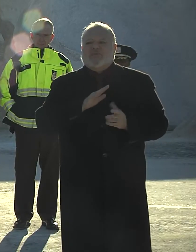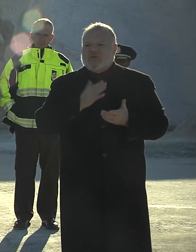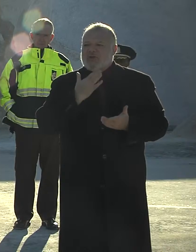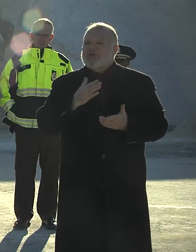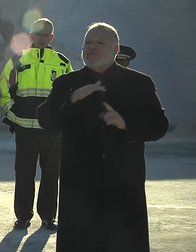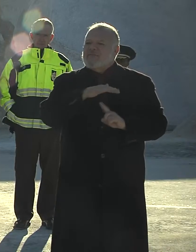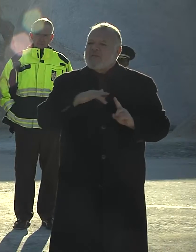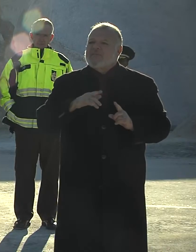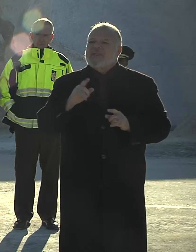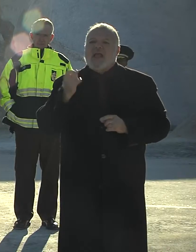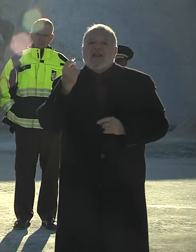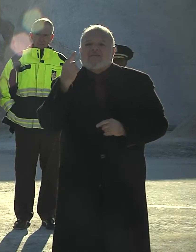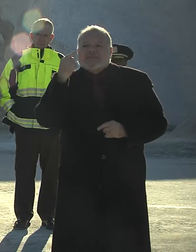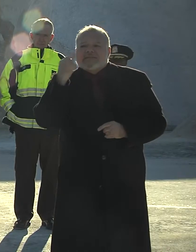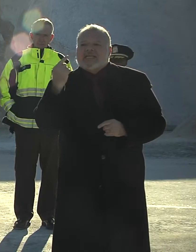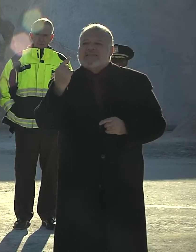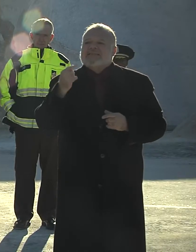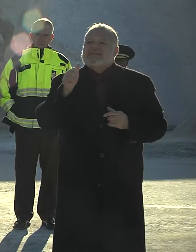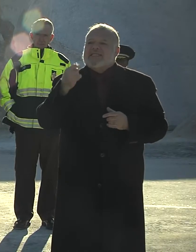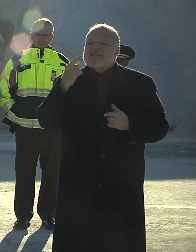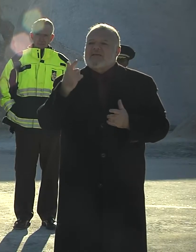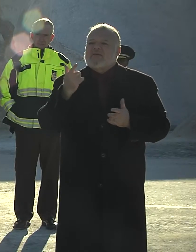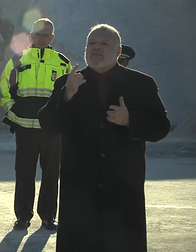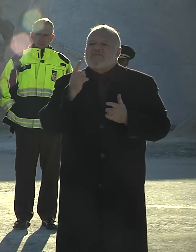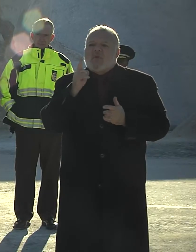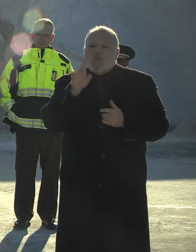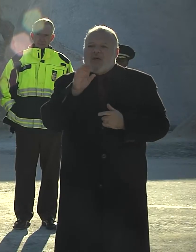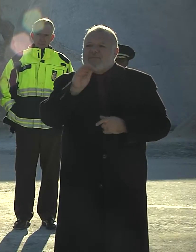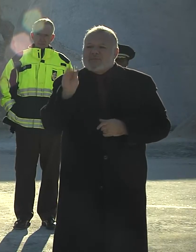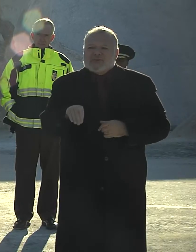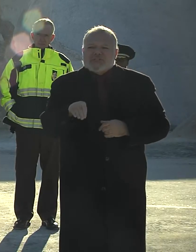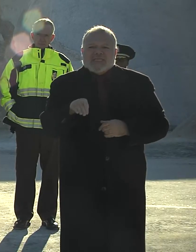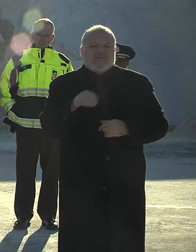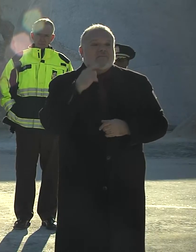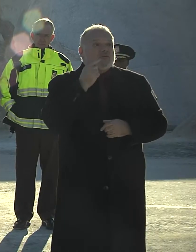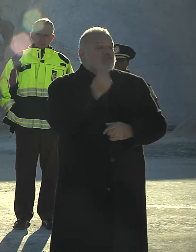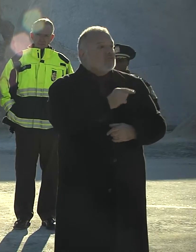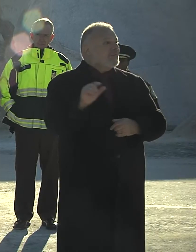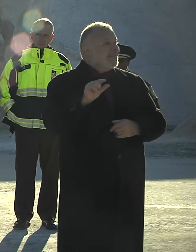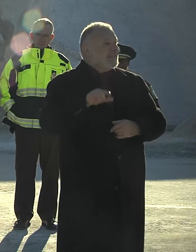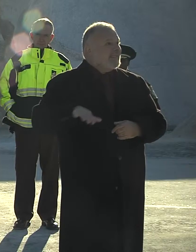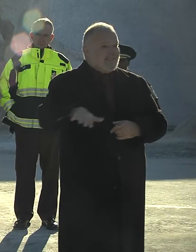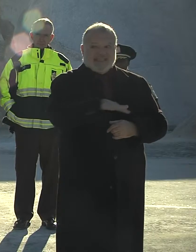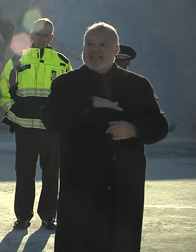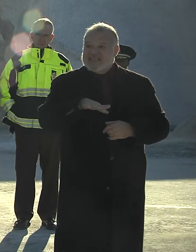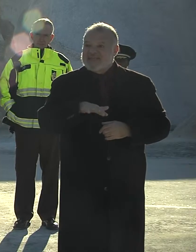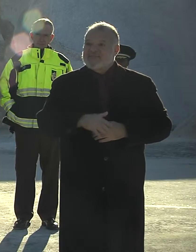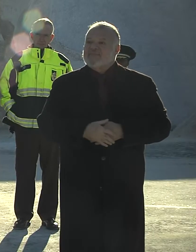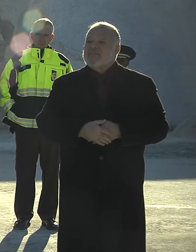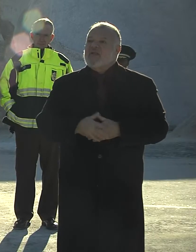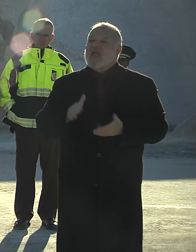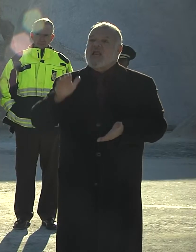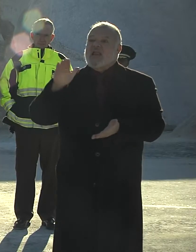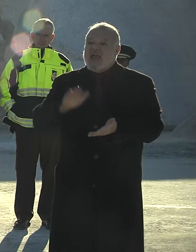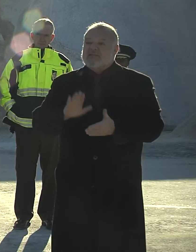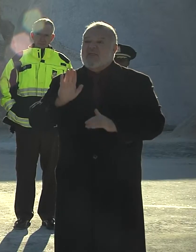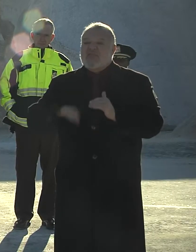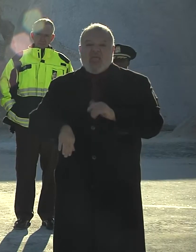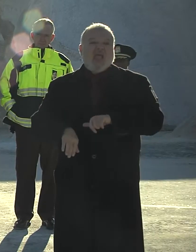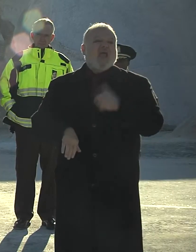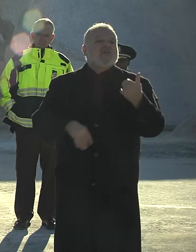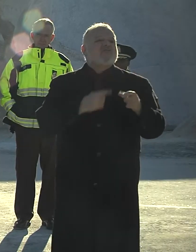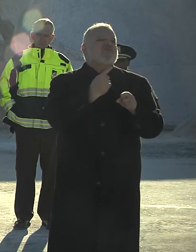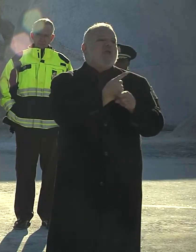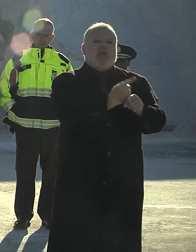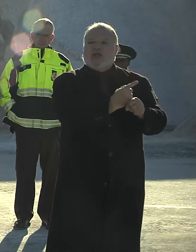have 100% green energy for less than what you would be paying on the standard Eversource rate.